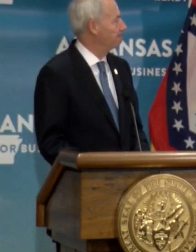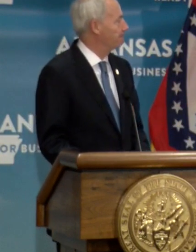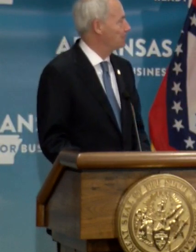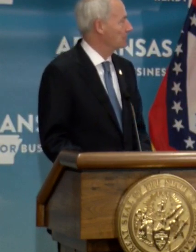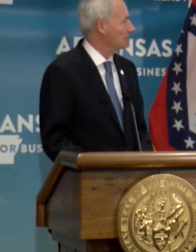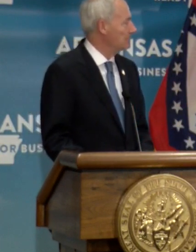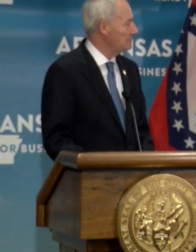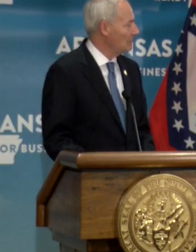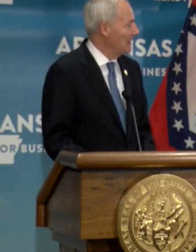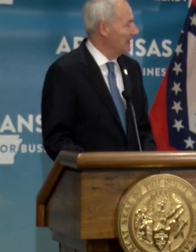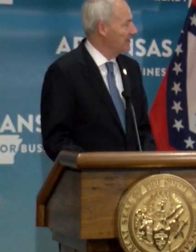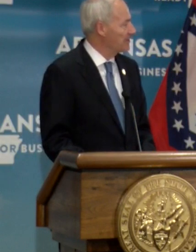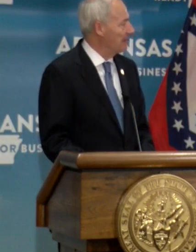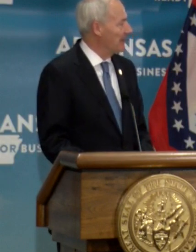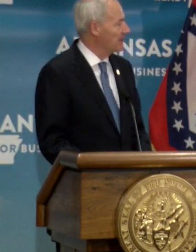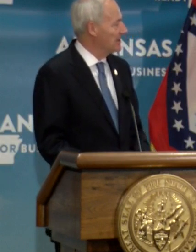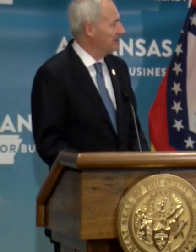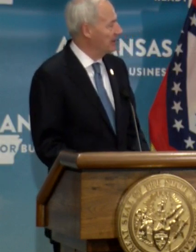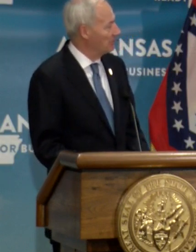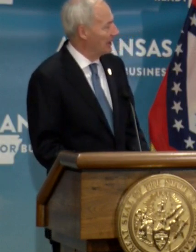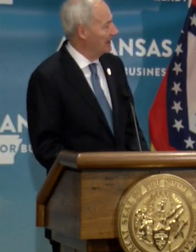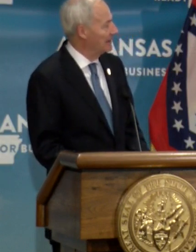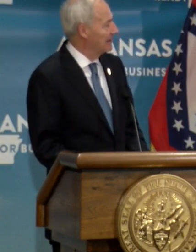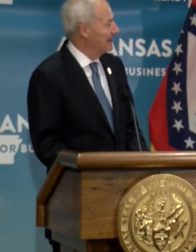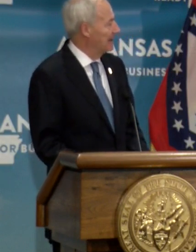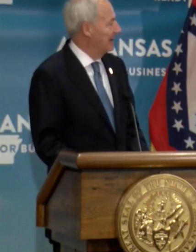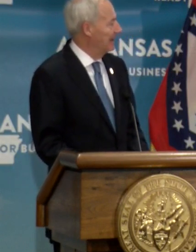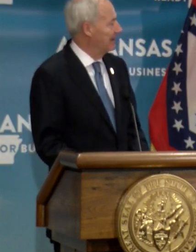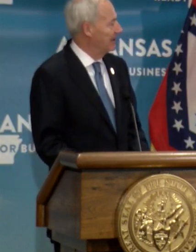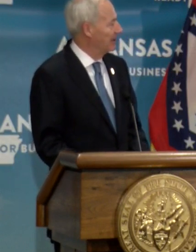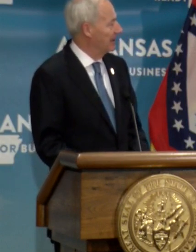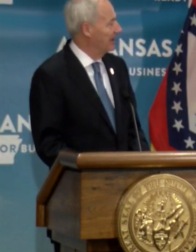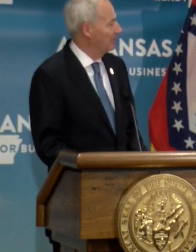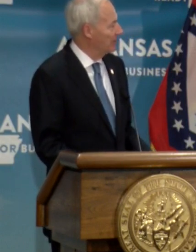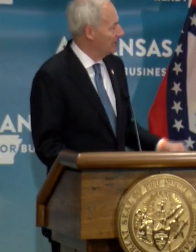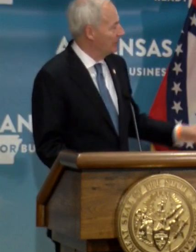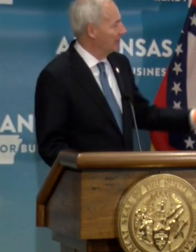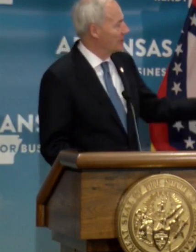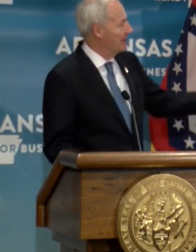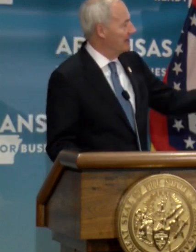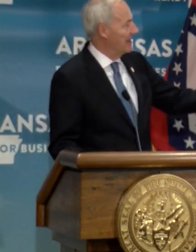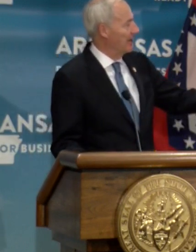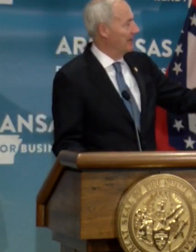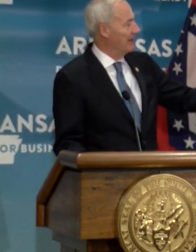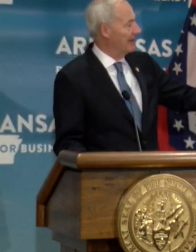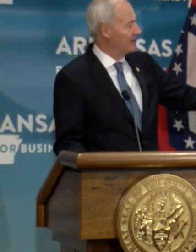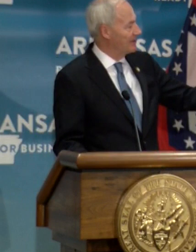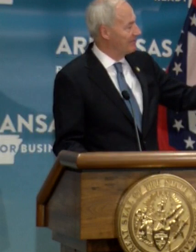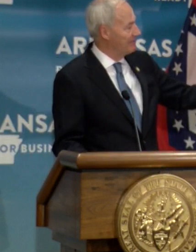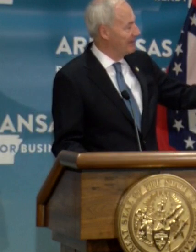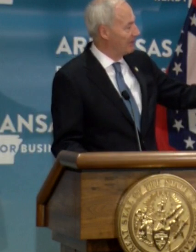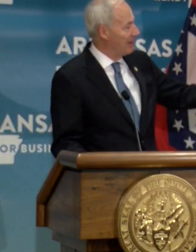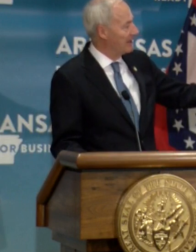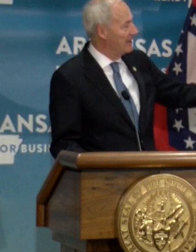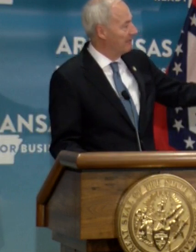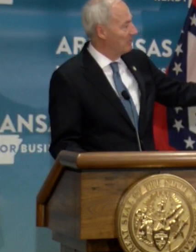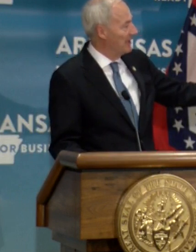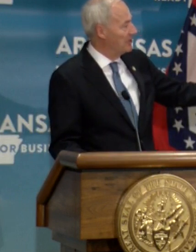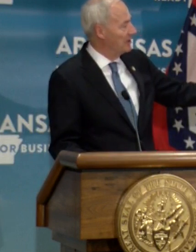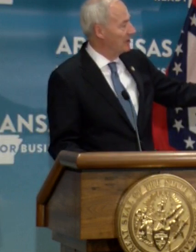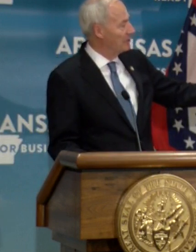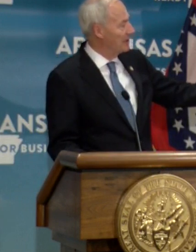slide is the positivity rate. And here again, you can see now that as the